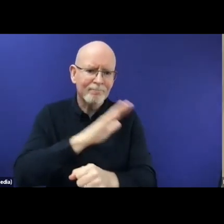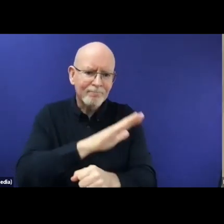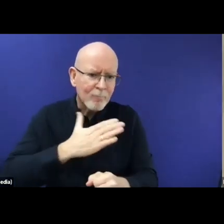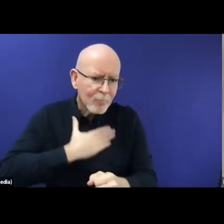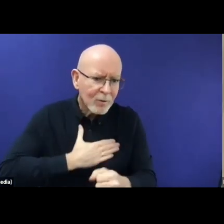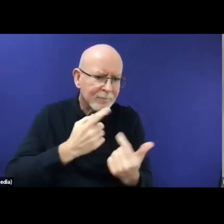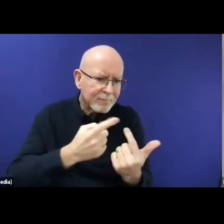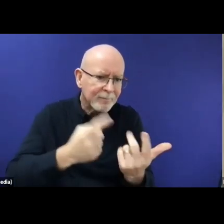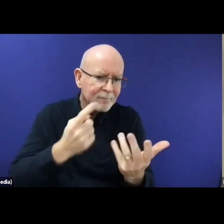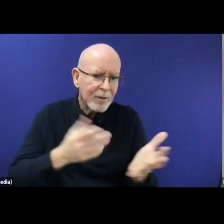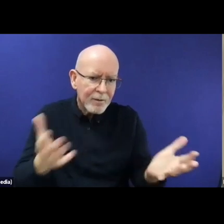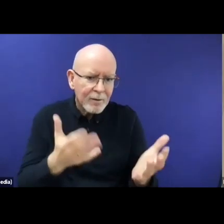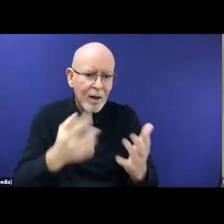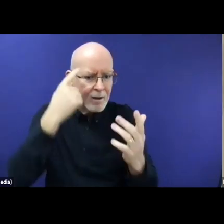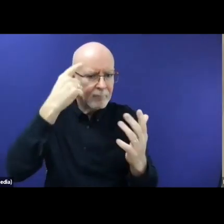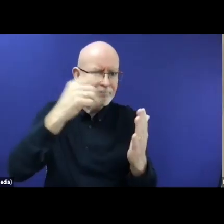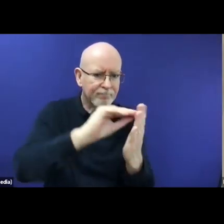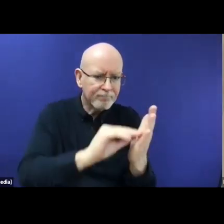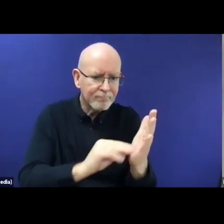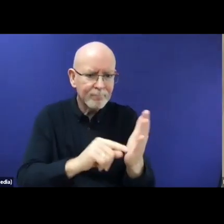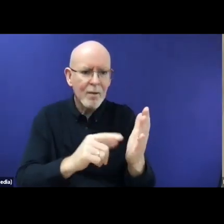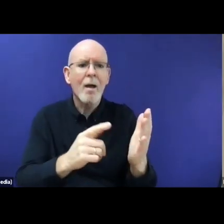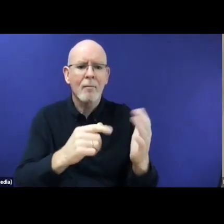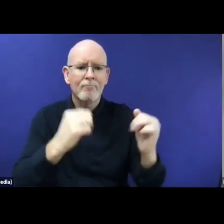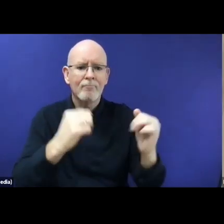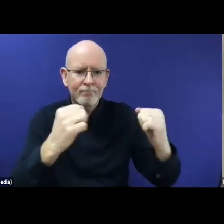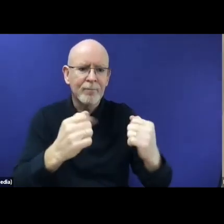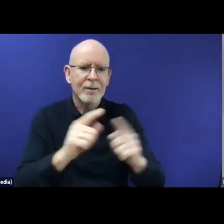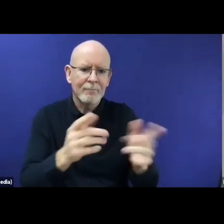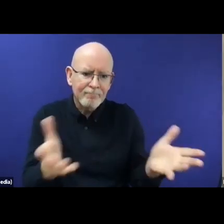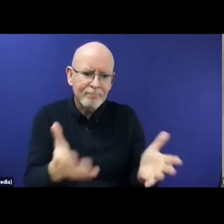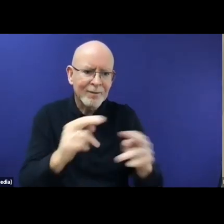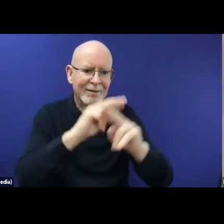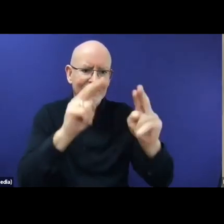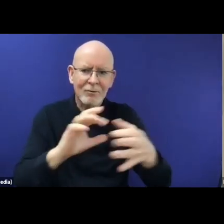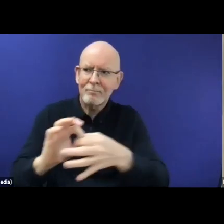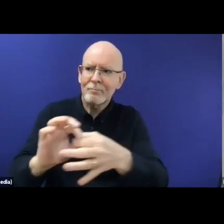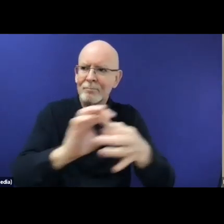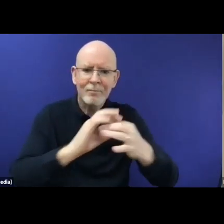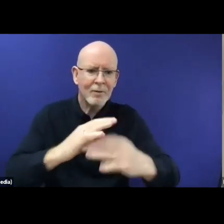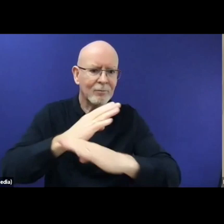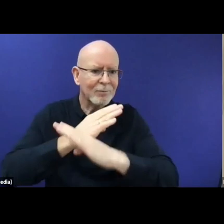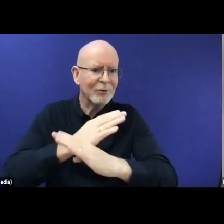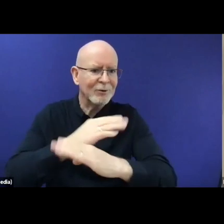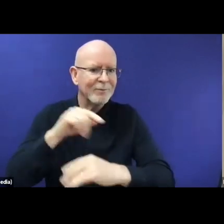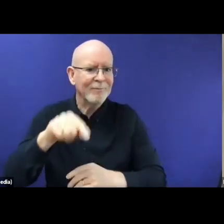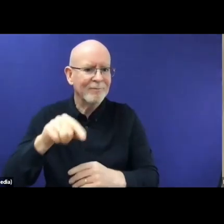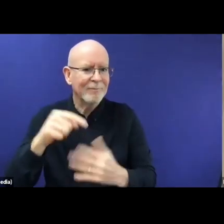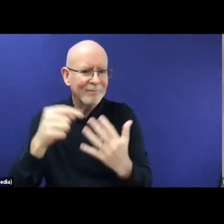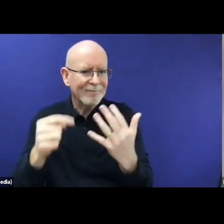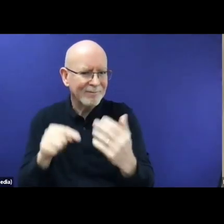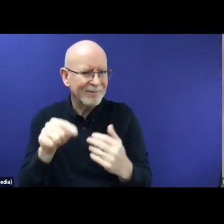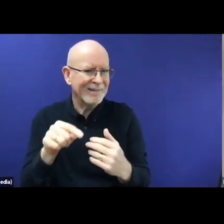in fact, UNHCR was explicitly meant to be an independent organization. And in fact, its